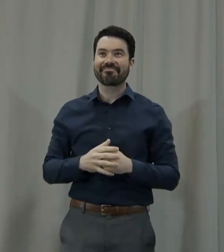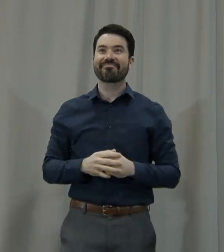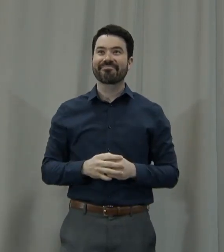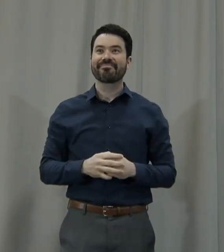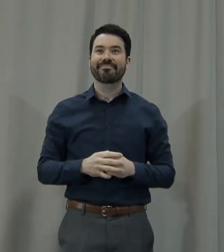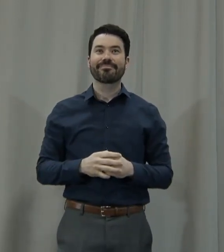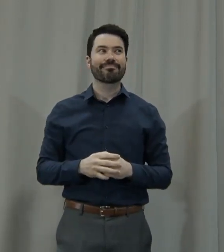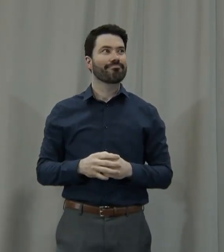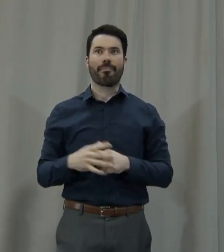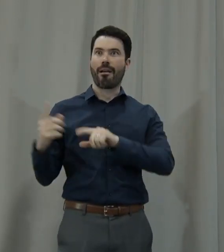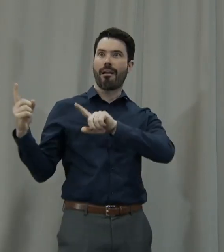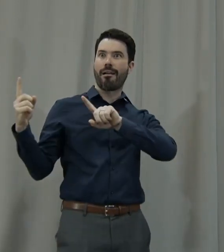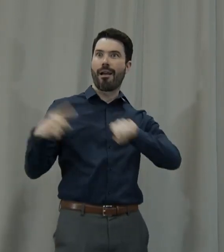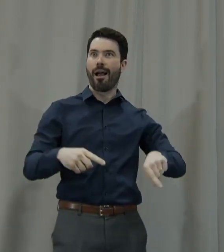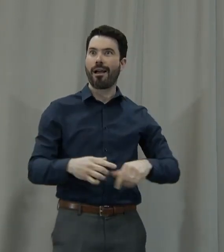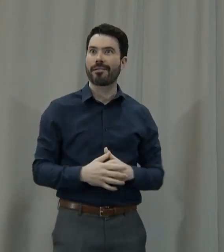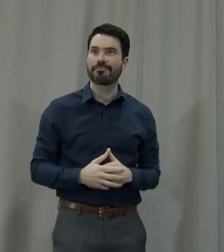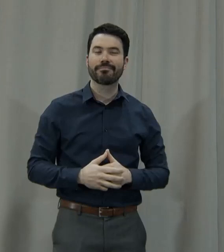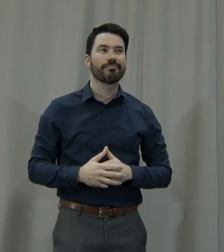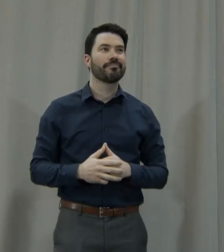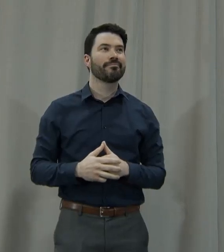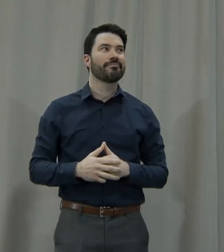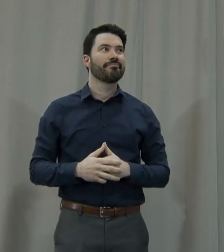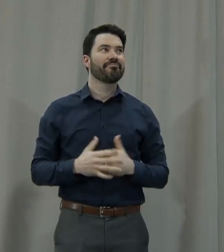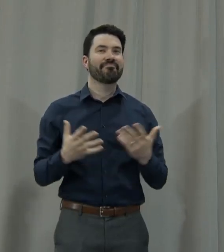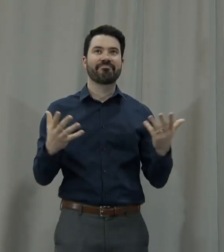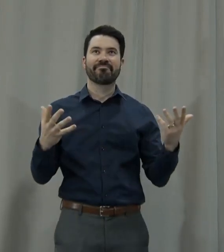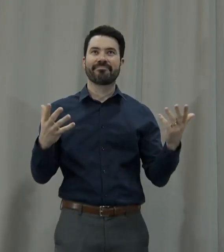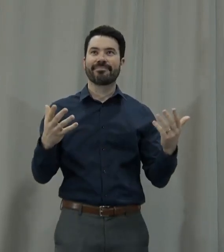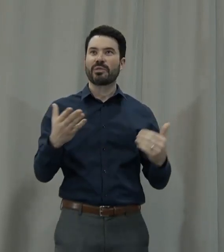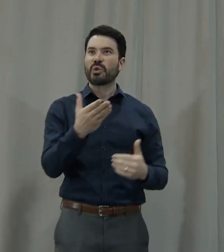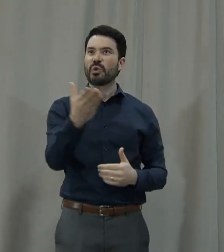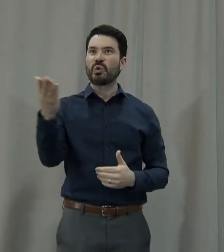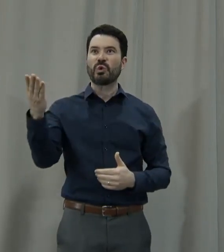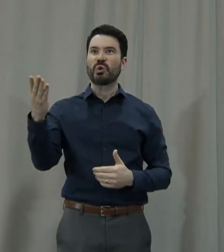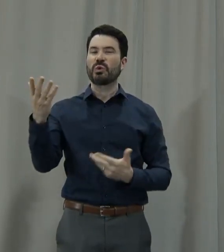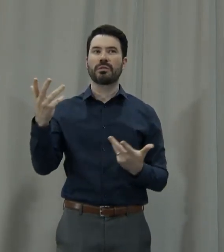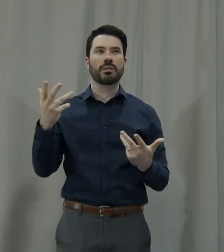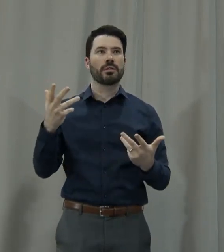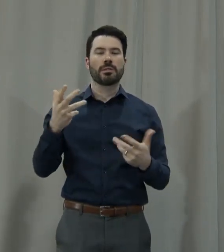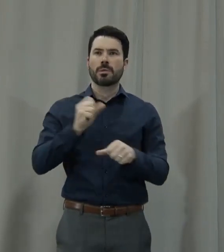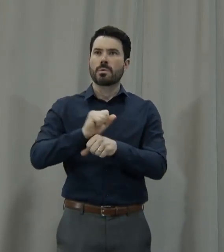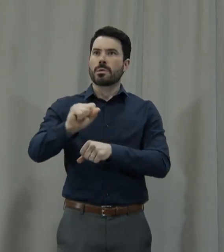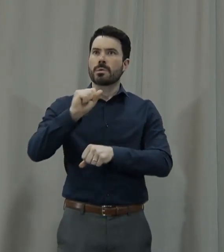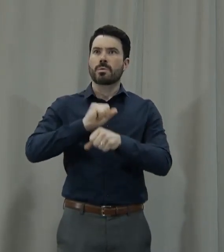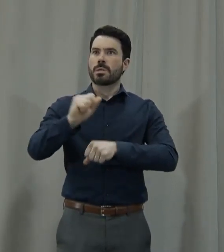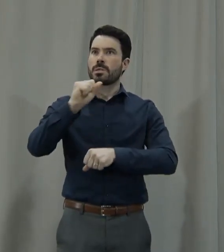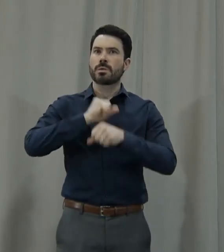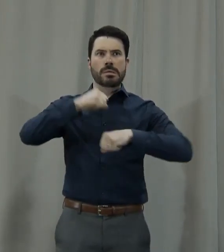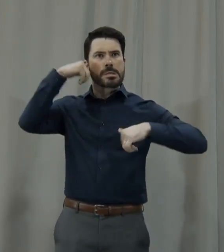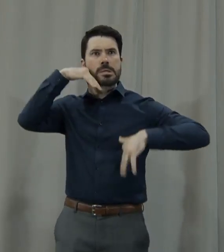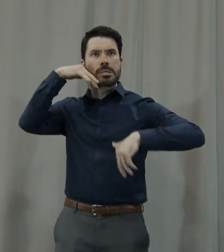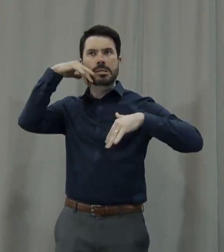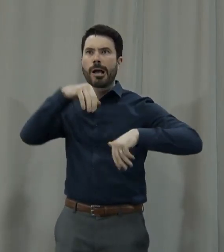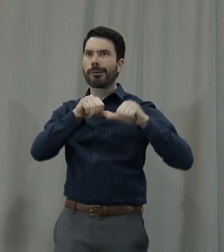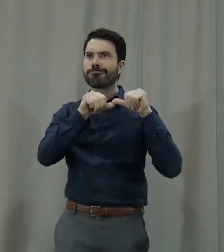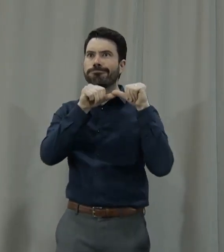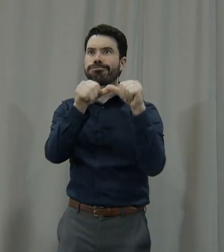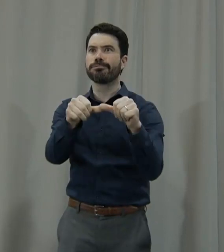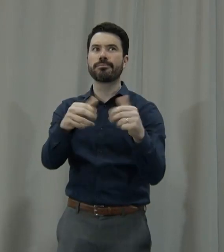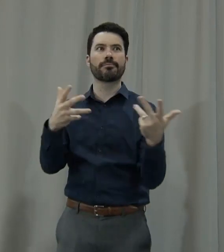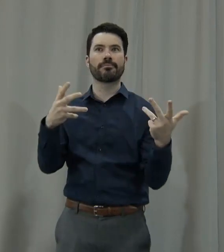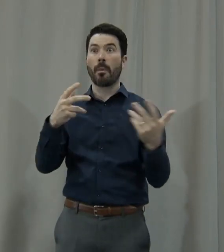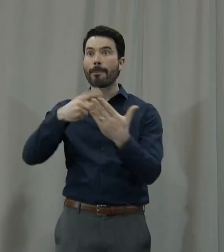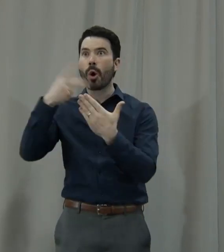for being here this morning and for being such tireless program and project